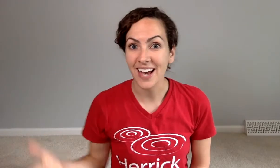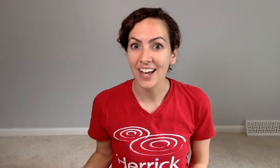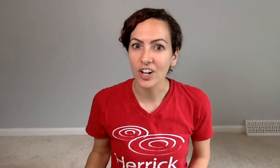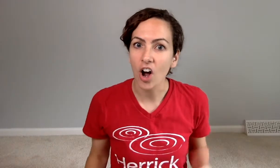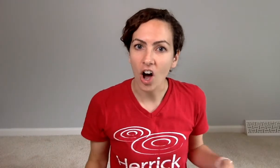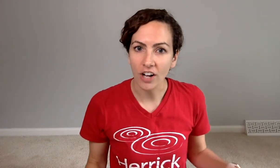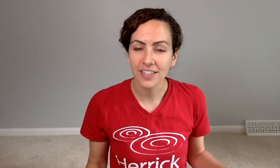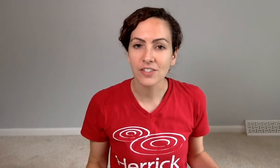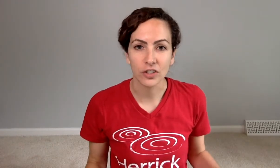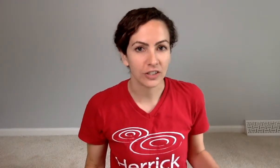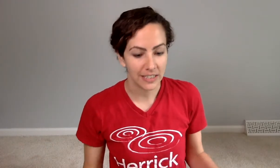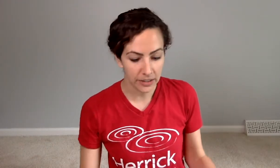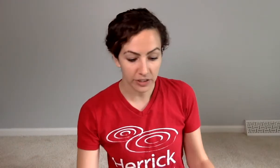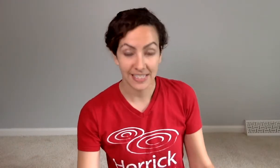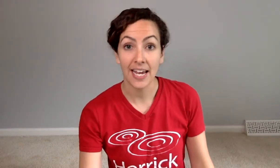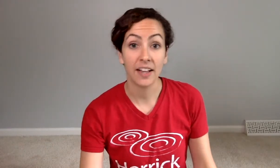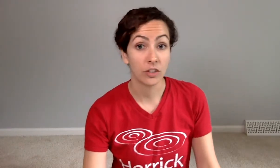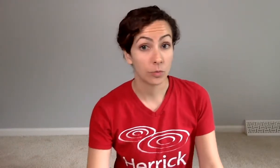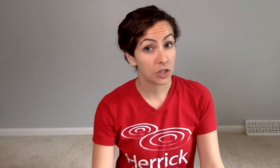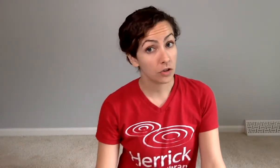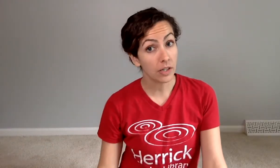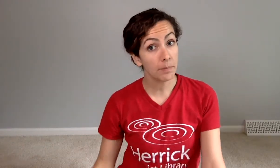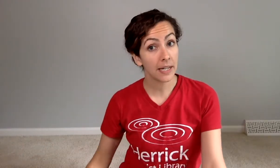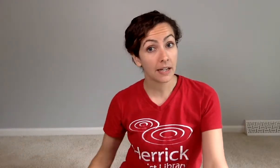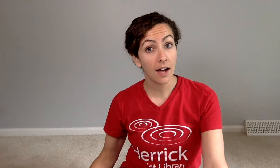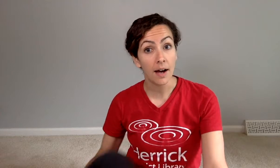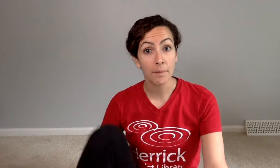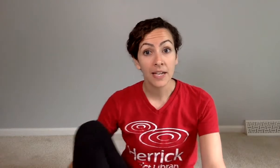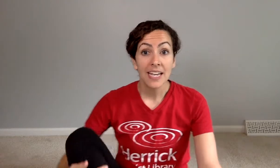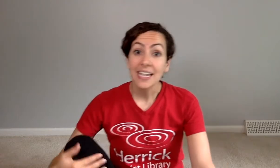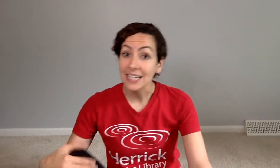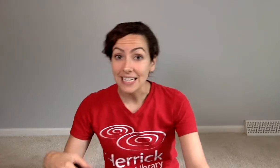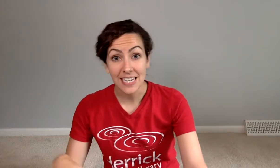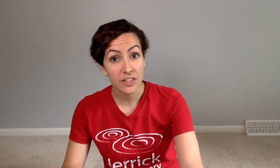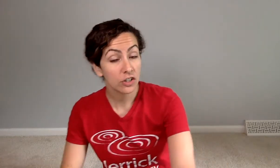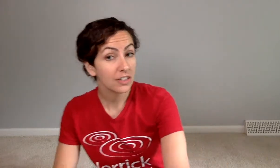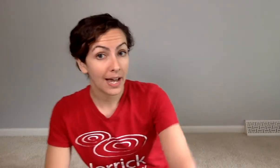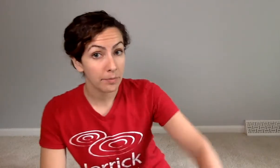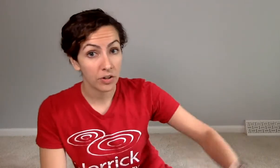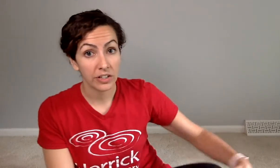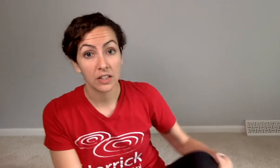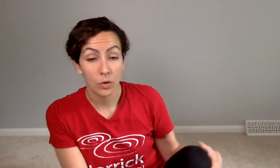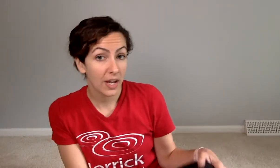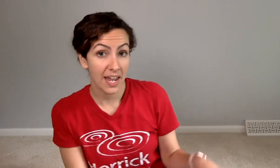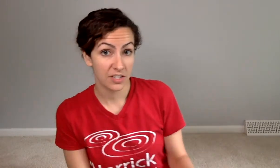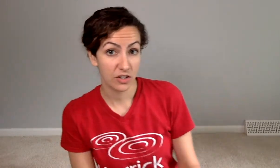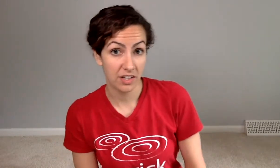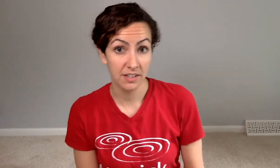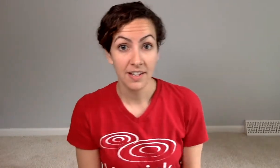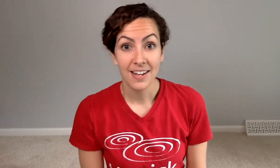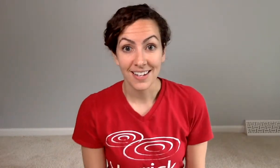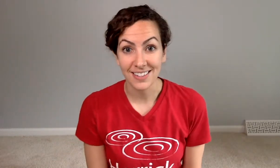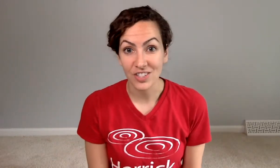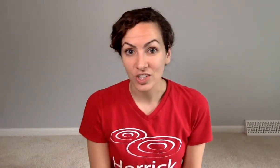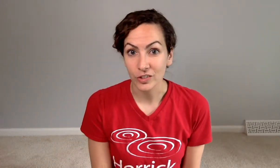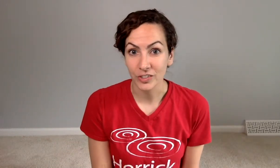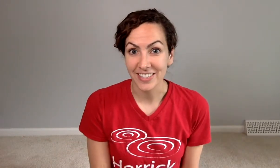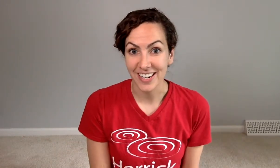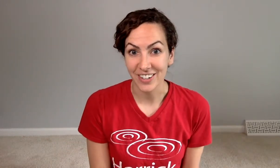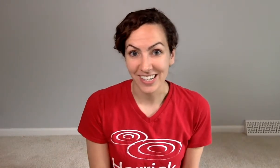our August early literacy calendar, which you can pick up in either library location in the children's areas.